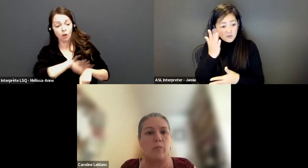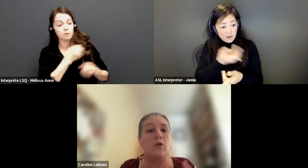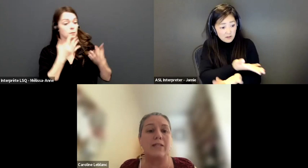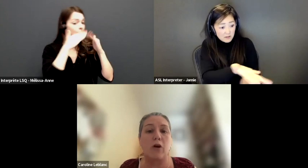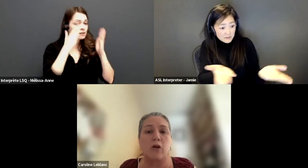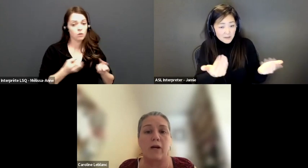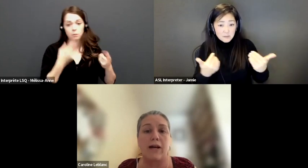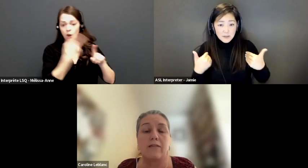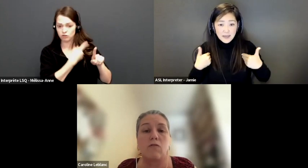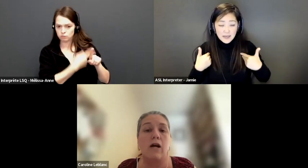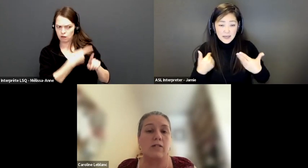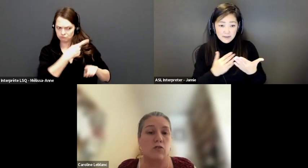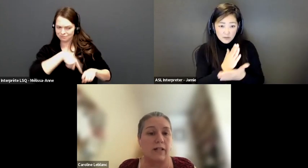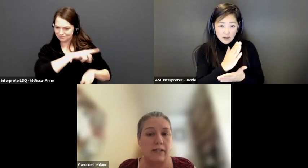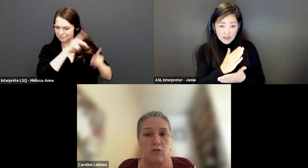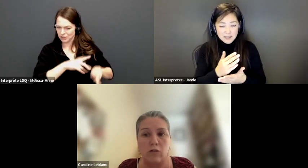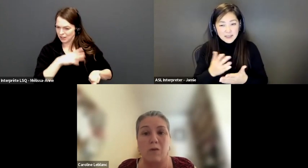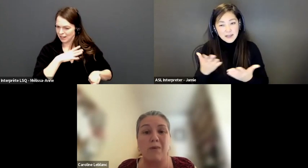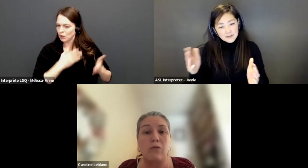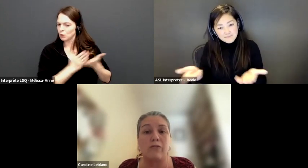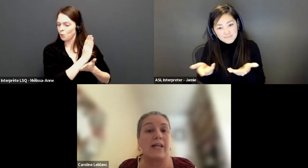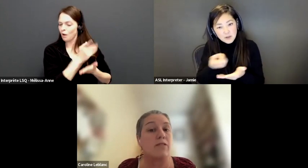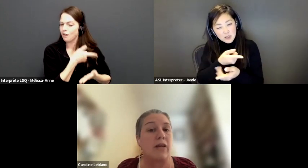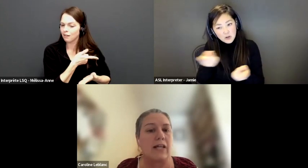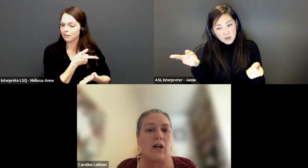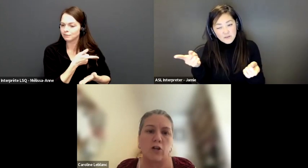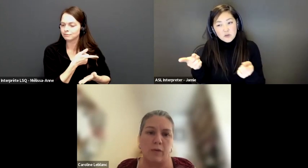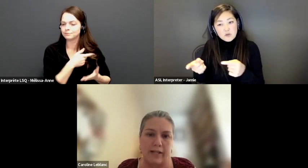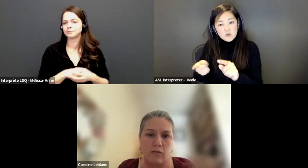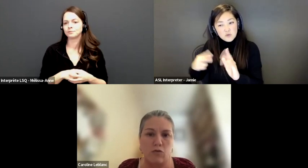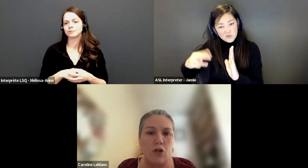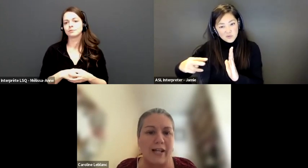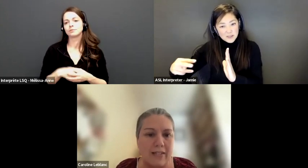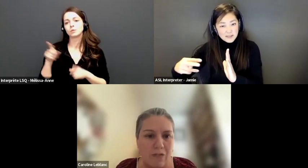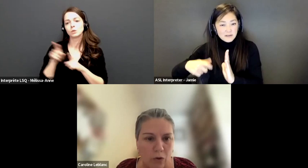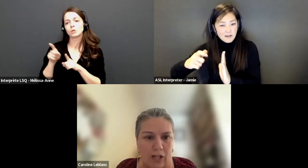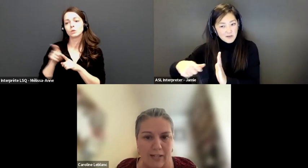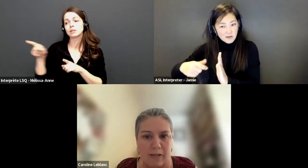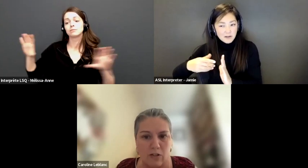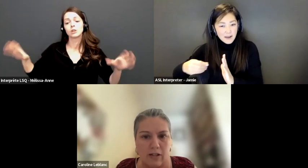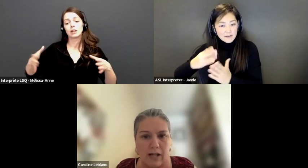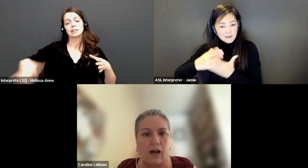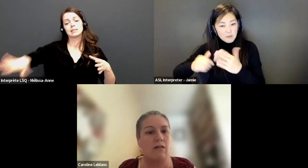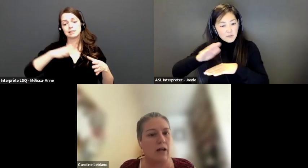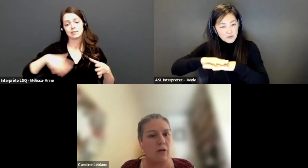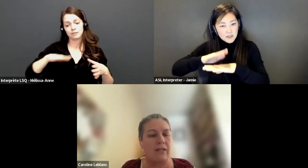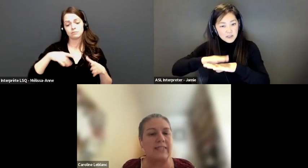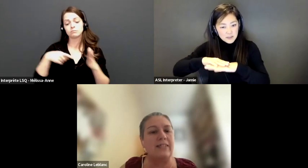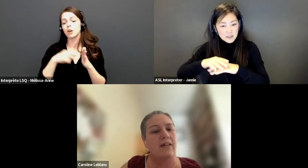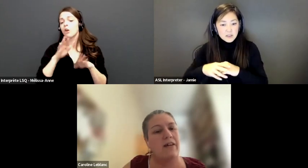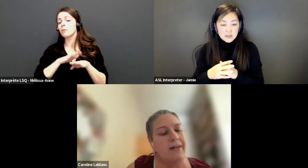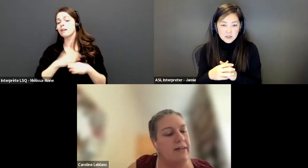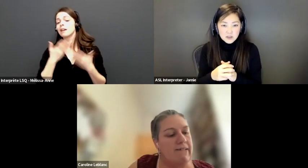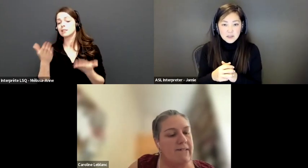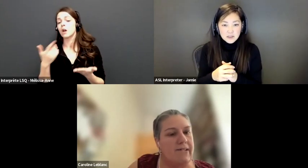qui a de multiples recommandations qui sont centrées sur les droits, mais aussi inspirées des recommandations du collectif « On ne laisse personne derrière ». Alors, merci.